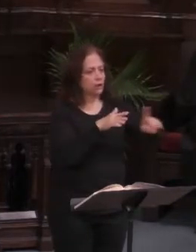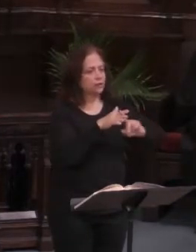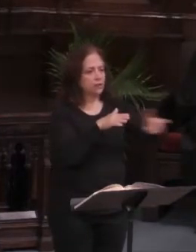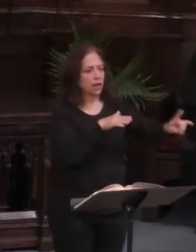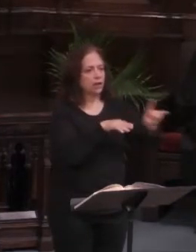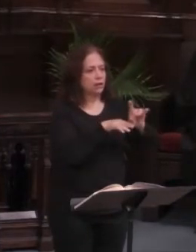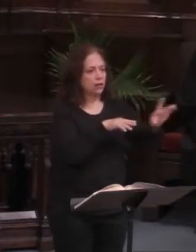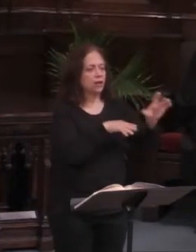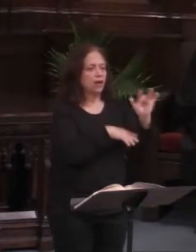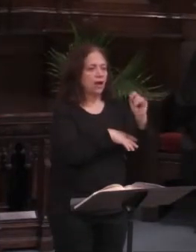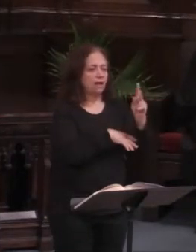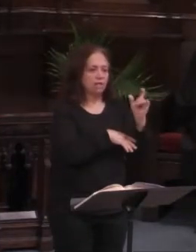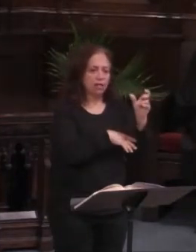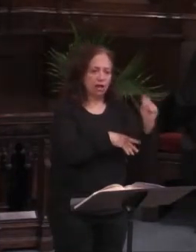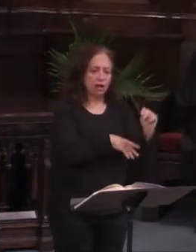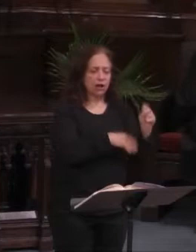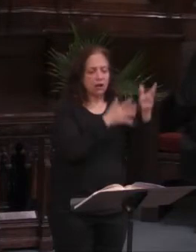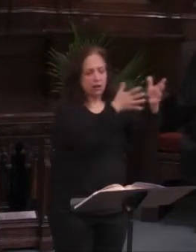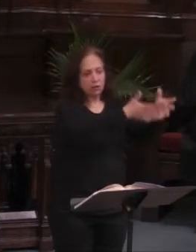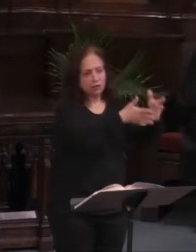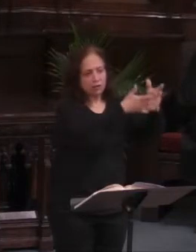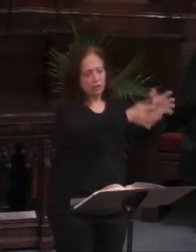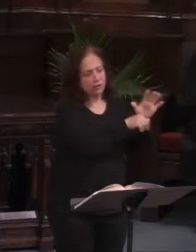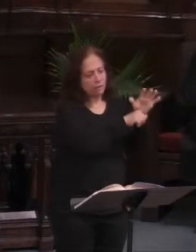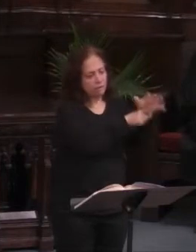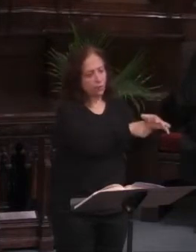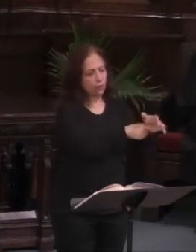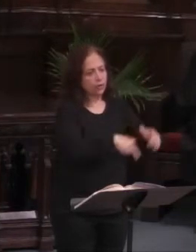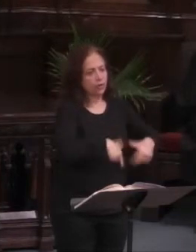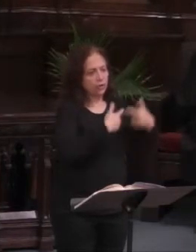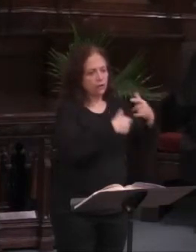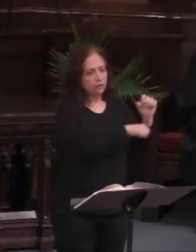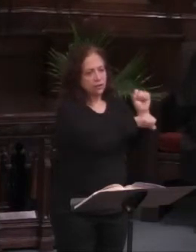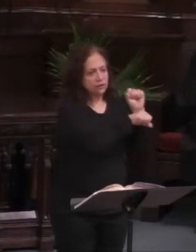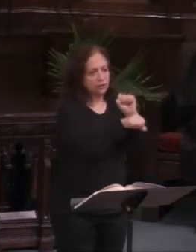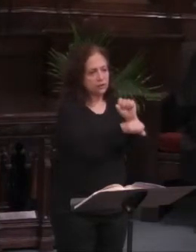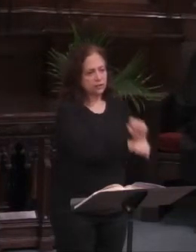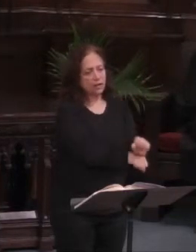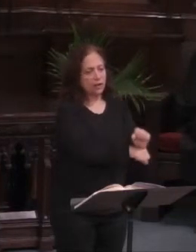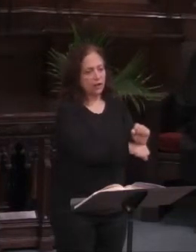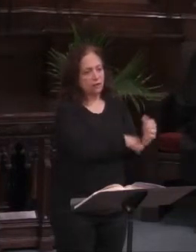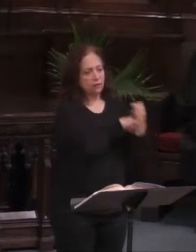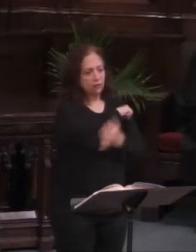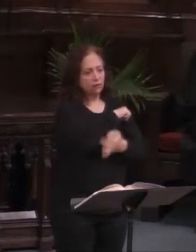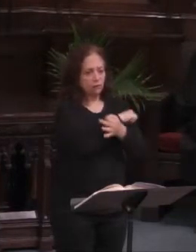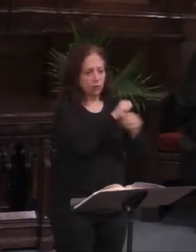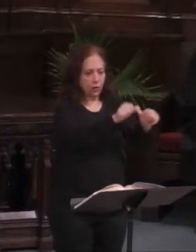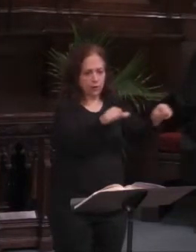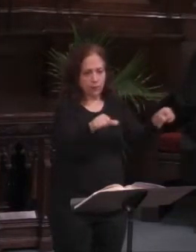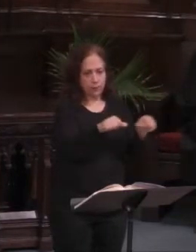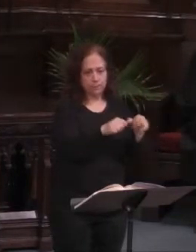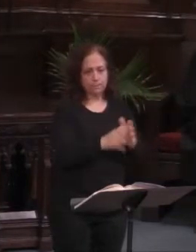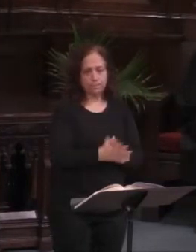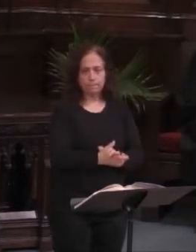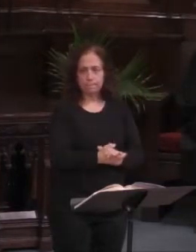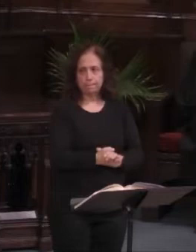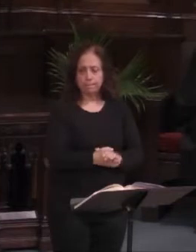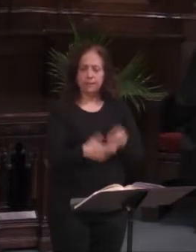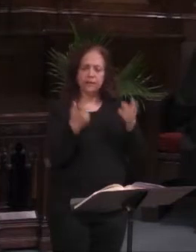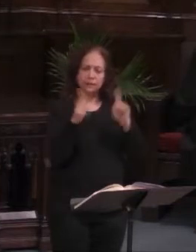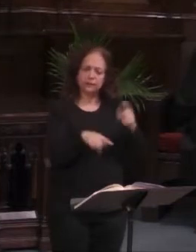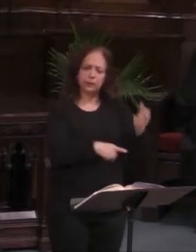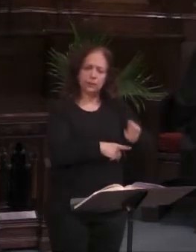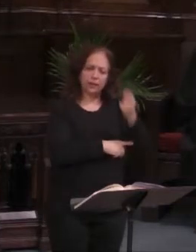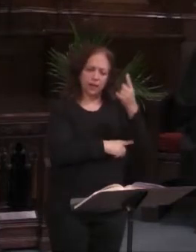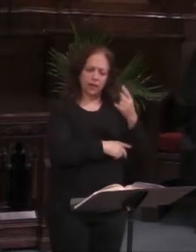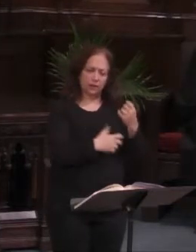in Babylon, and for decades they were forced to live as captives in a foreign land. And so we get